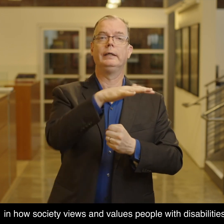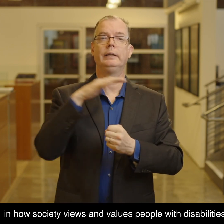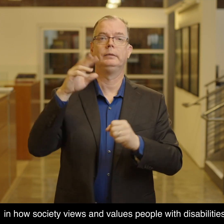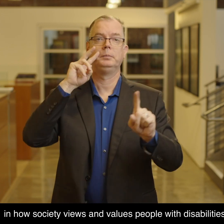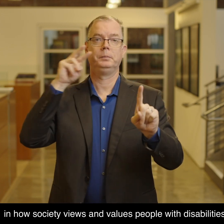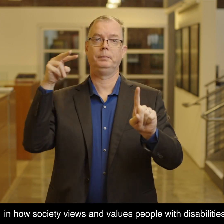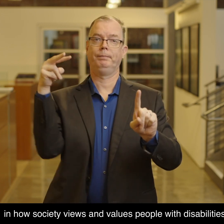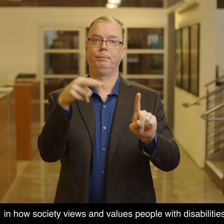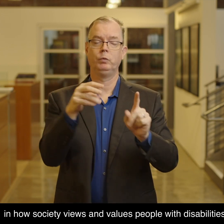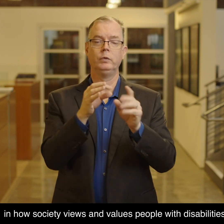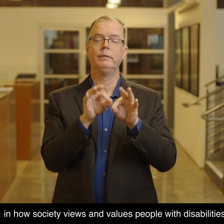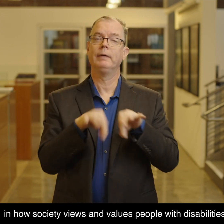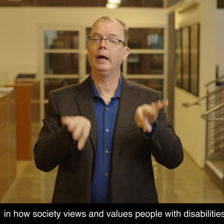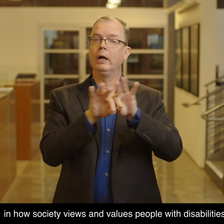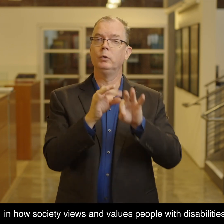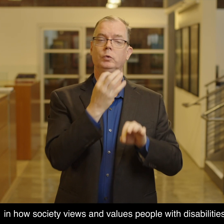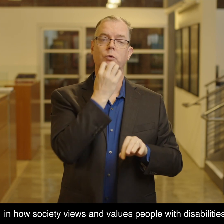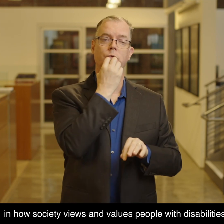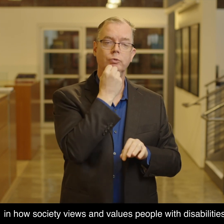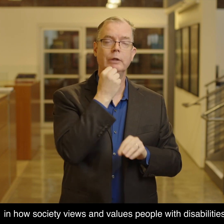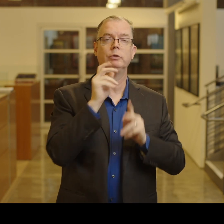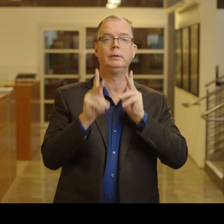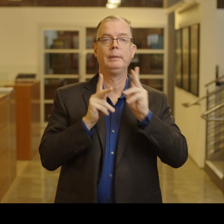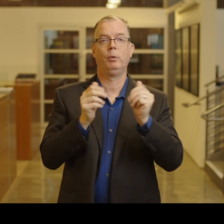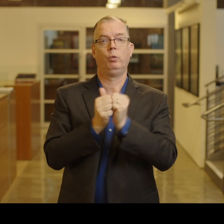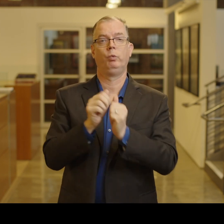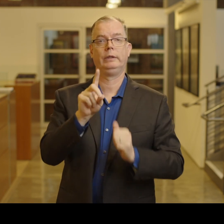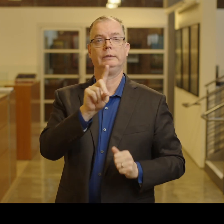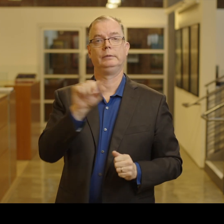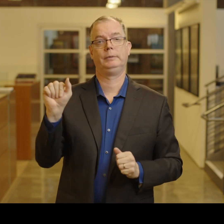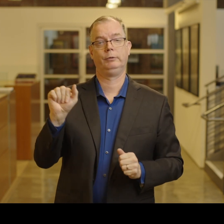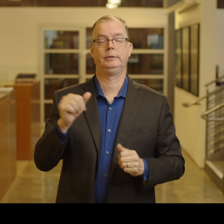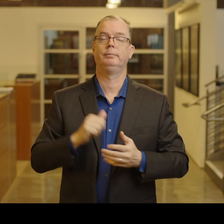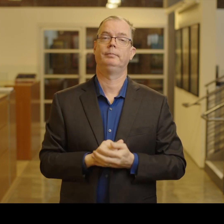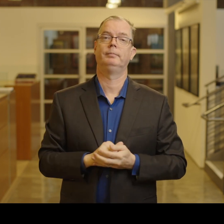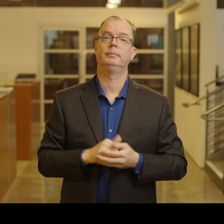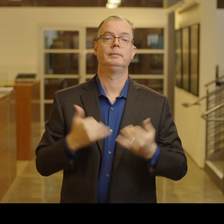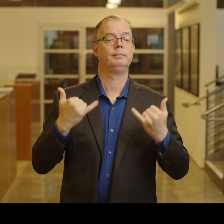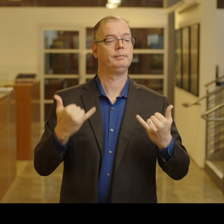views and values people with disabilities.